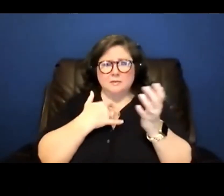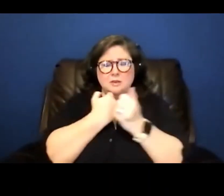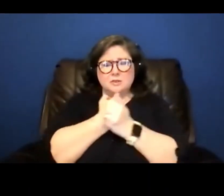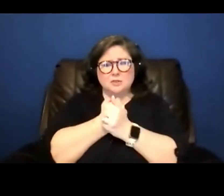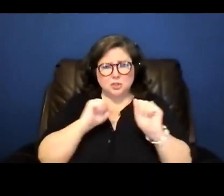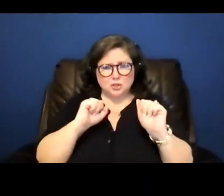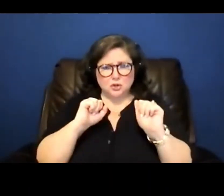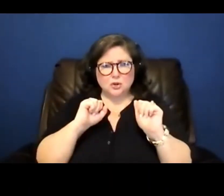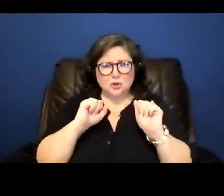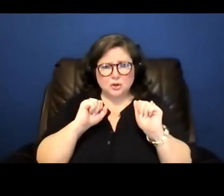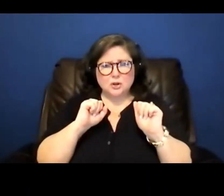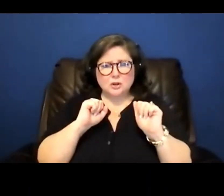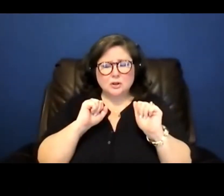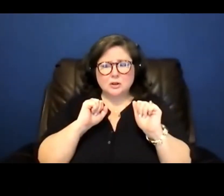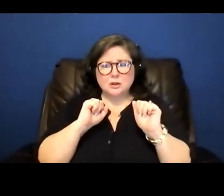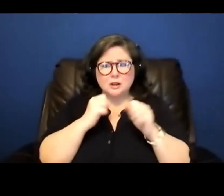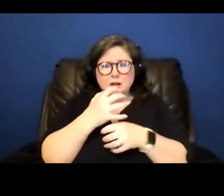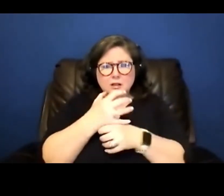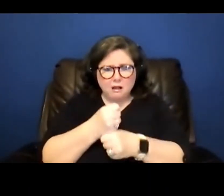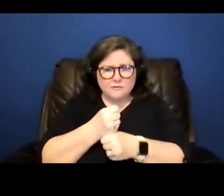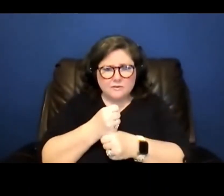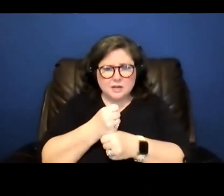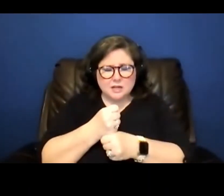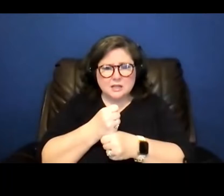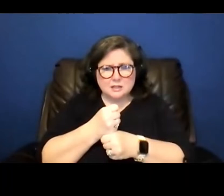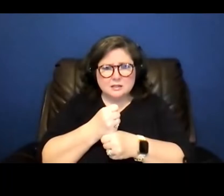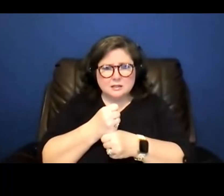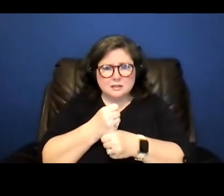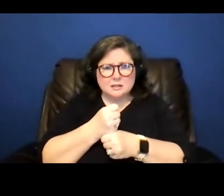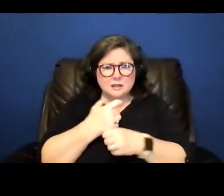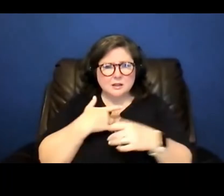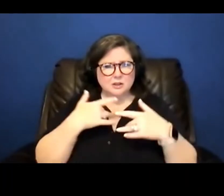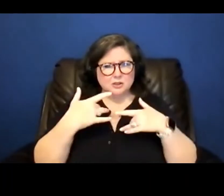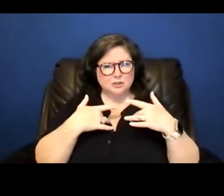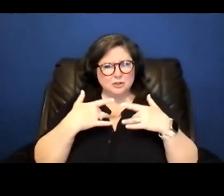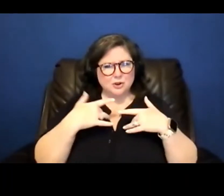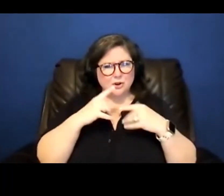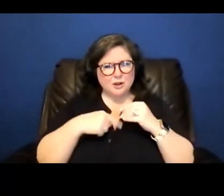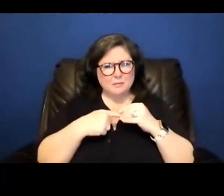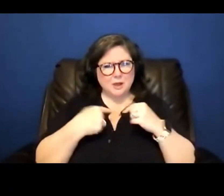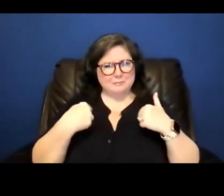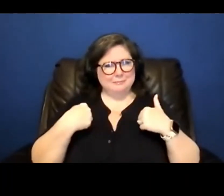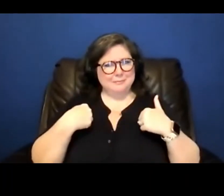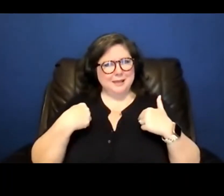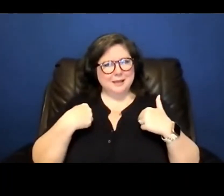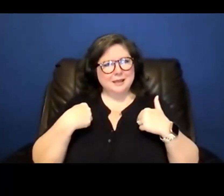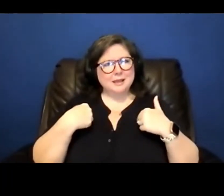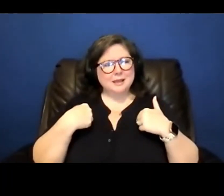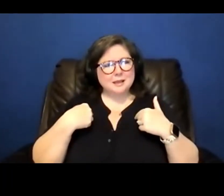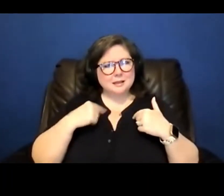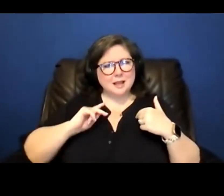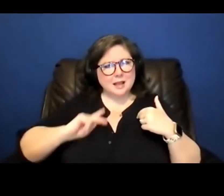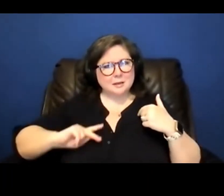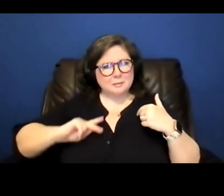very, very confident, again, that they were concerned about me as a person,